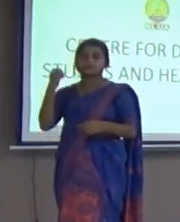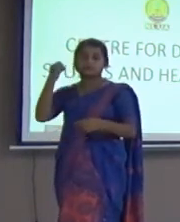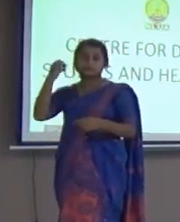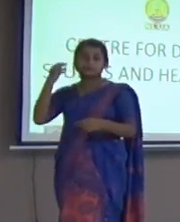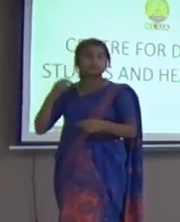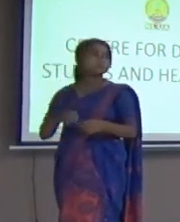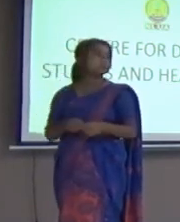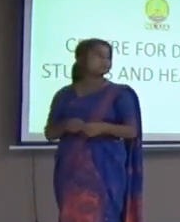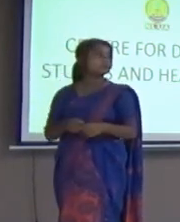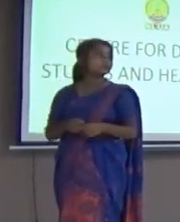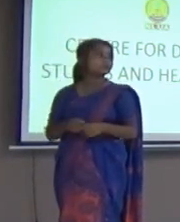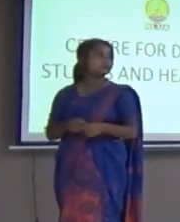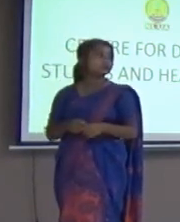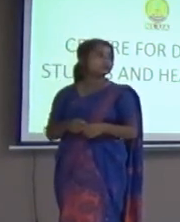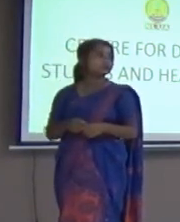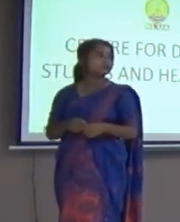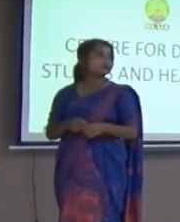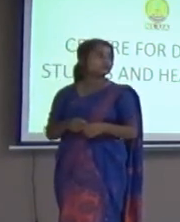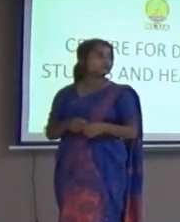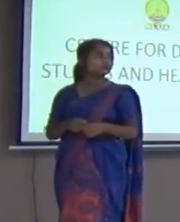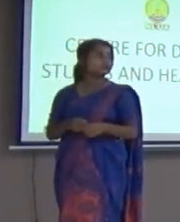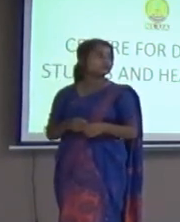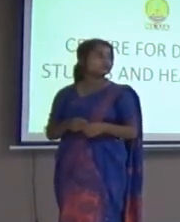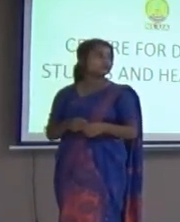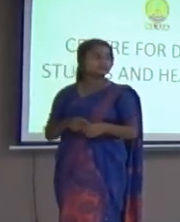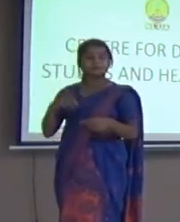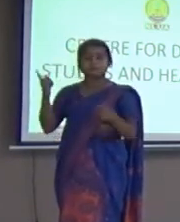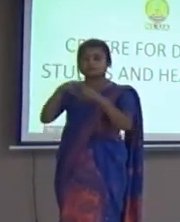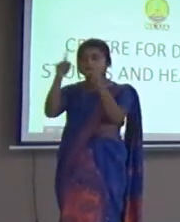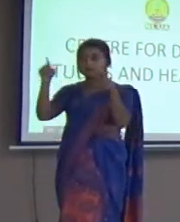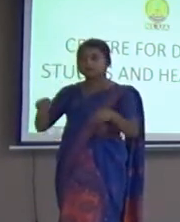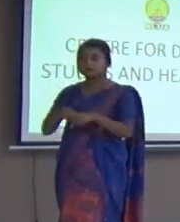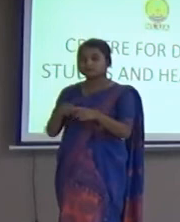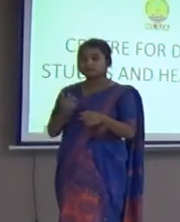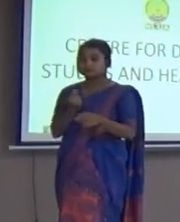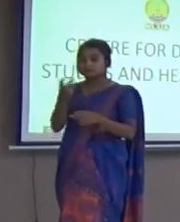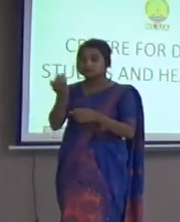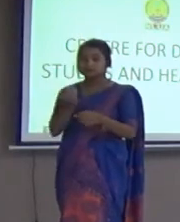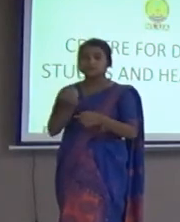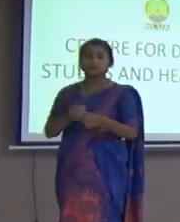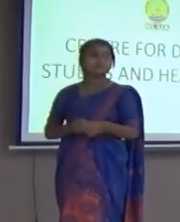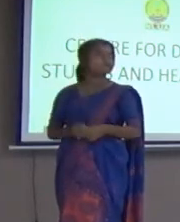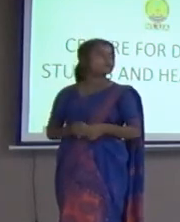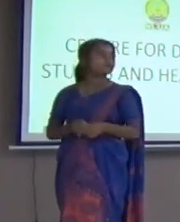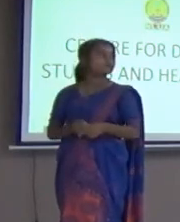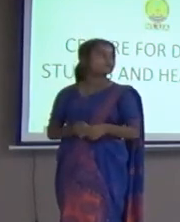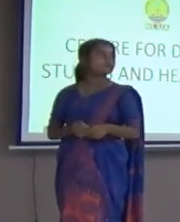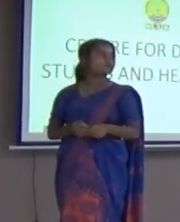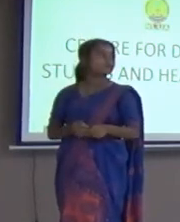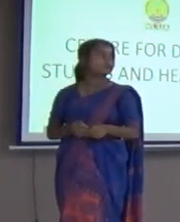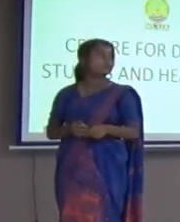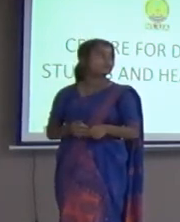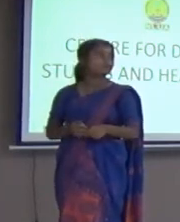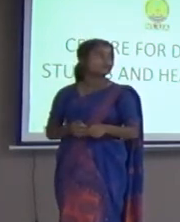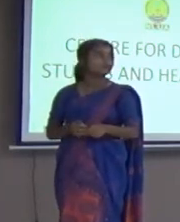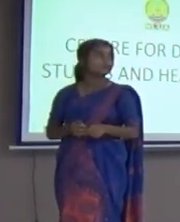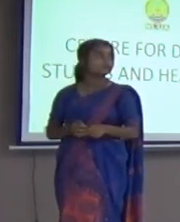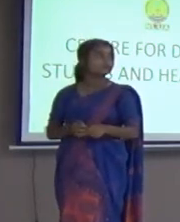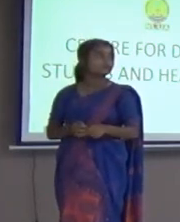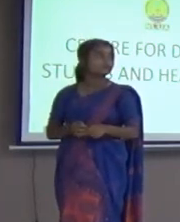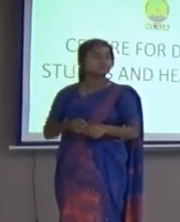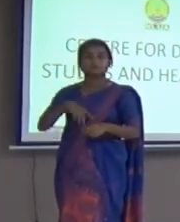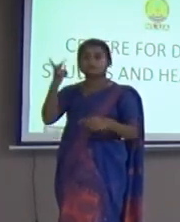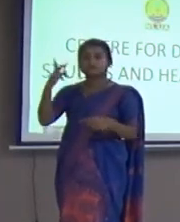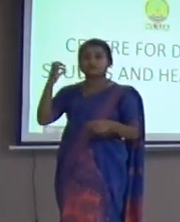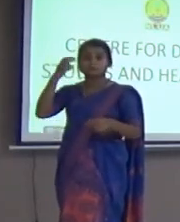at the counter who's trying to buy a prescription drug. And the simple thing that he kept on pestering the